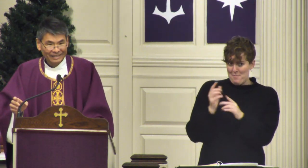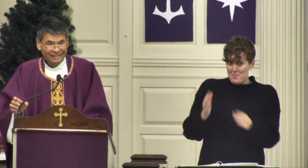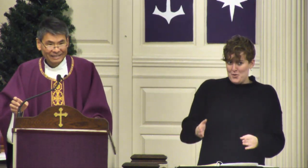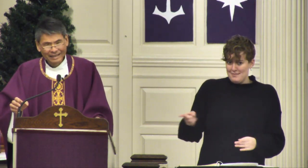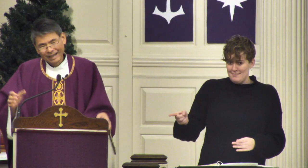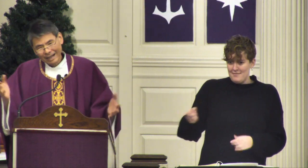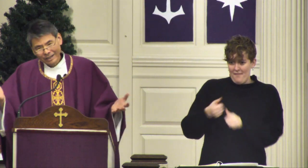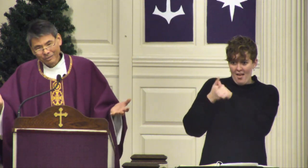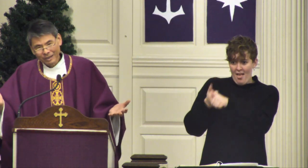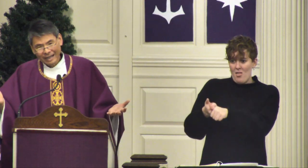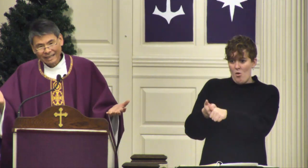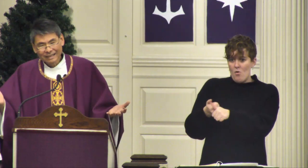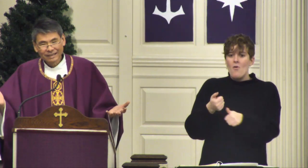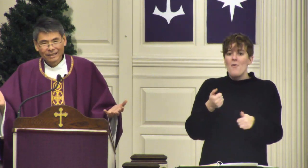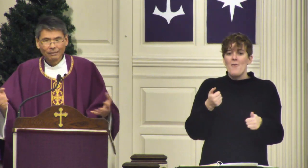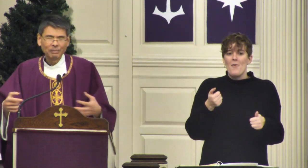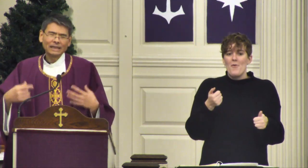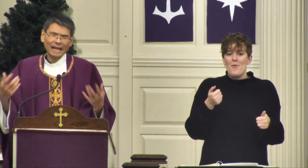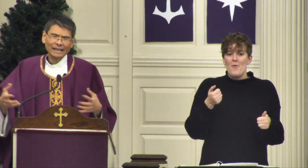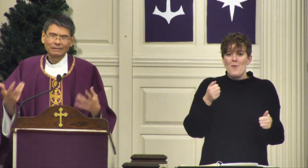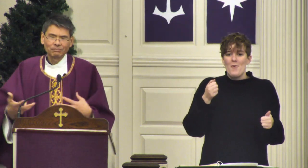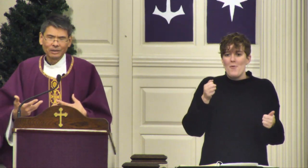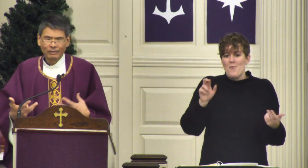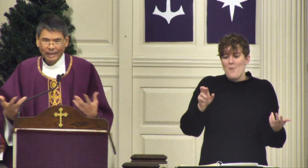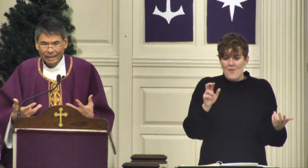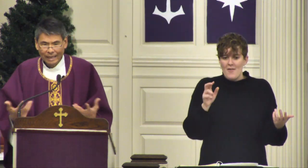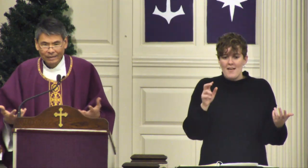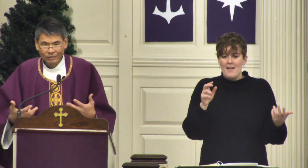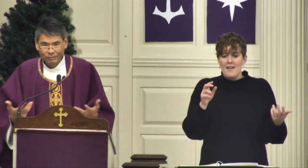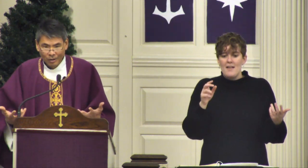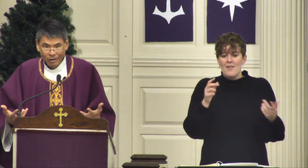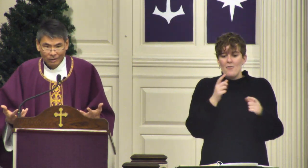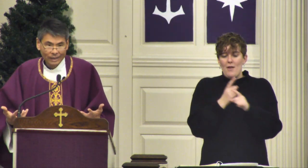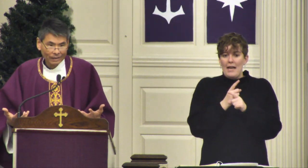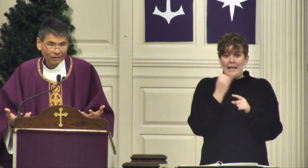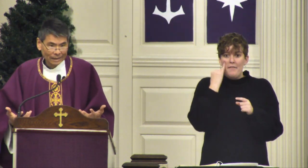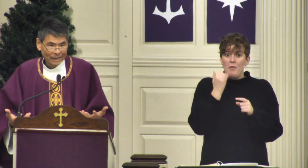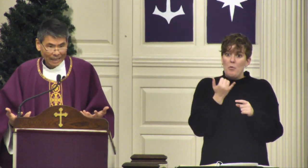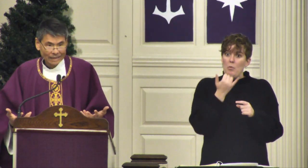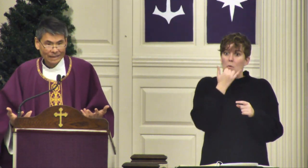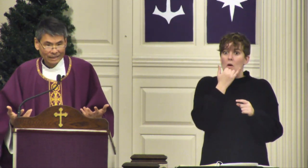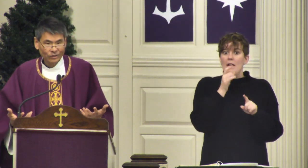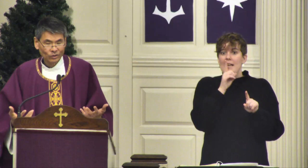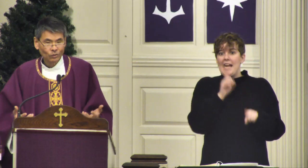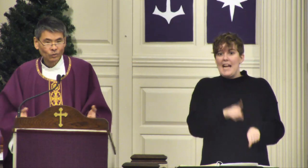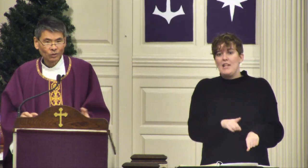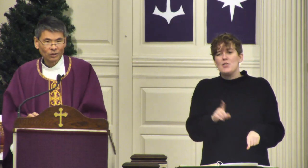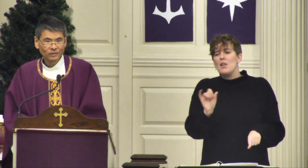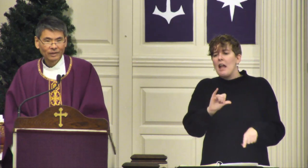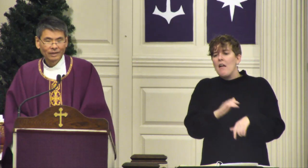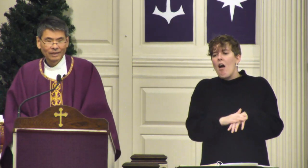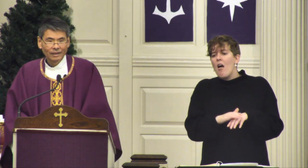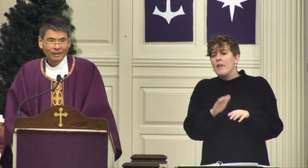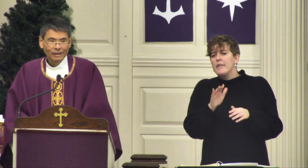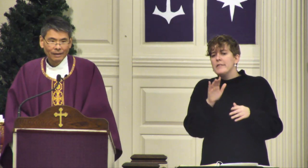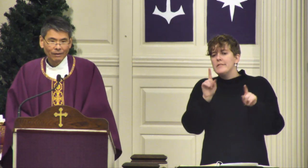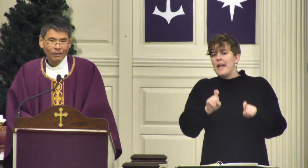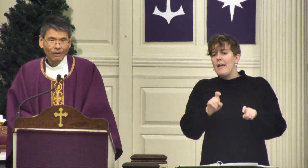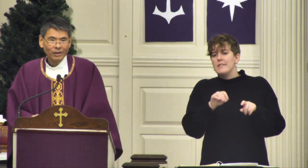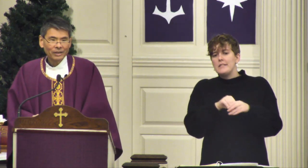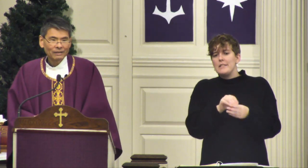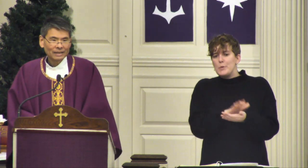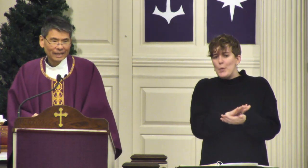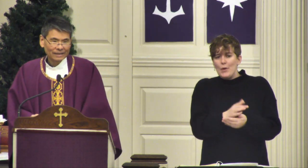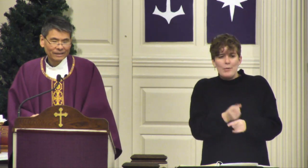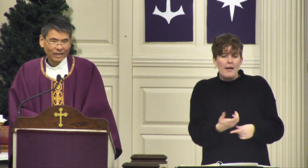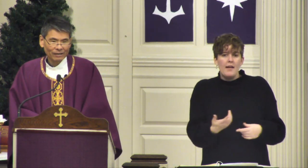one. Otherwise, besides, you know, getting the answer wrong, like on a test in school, all those